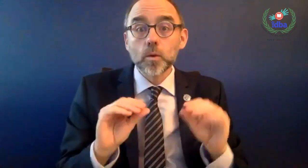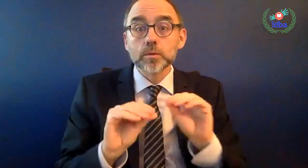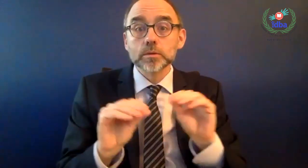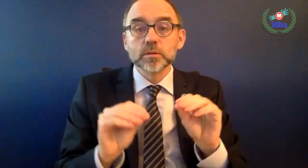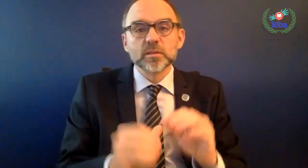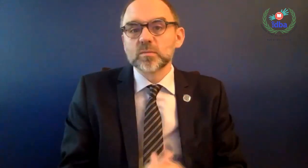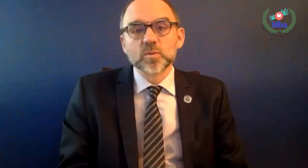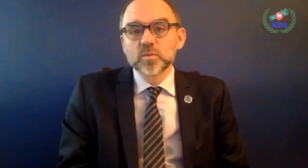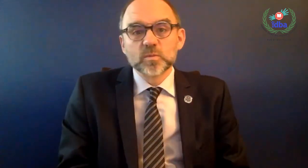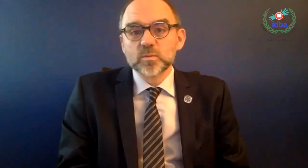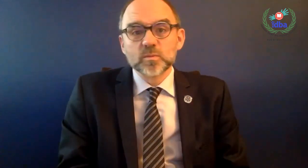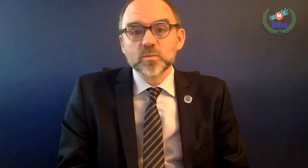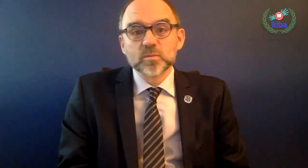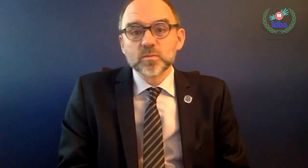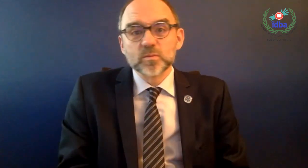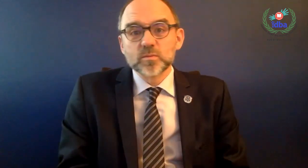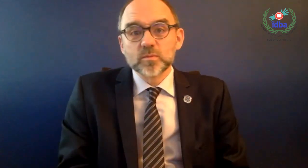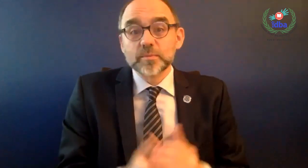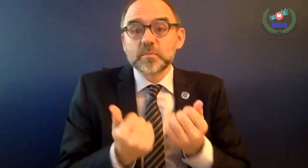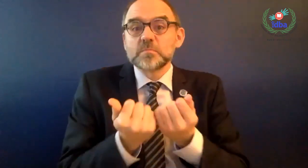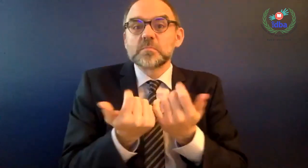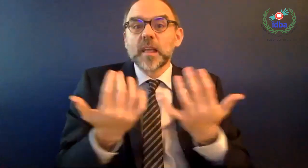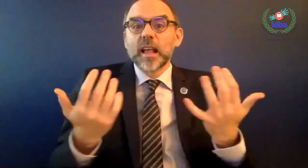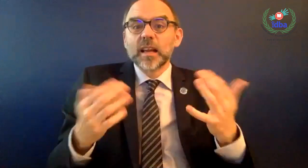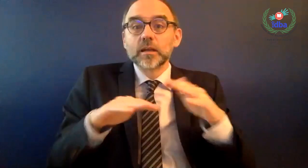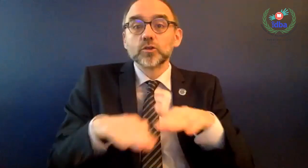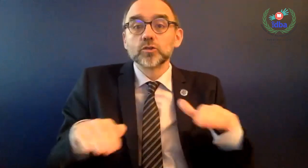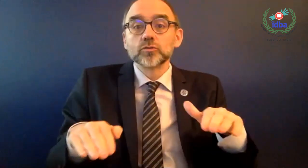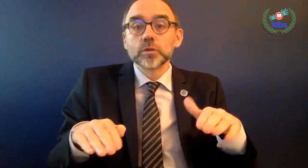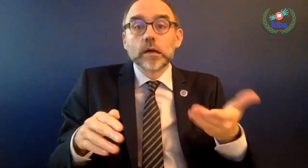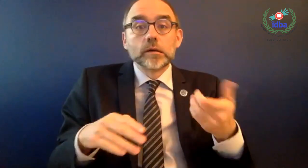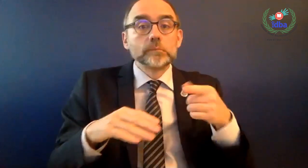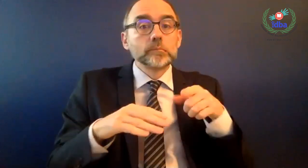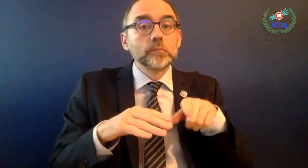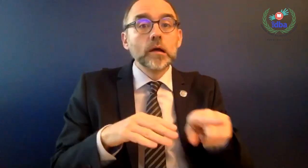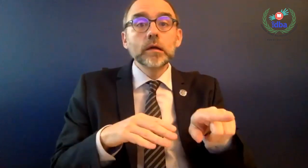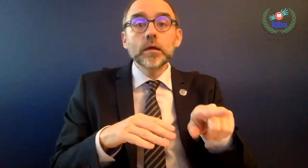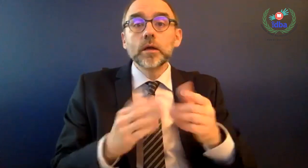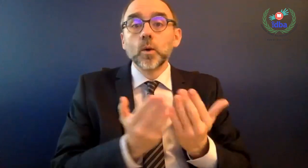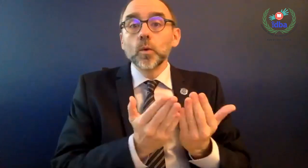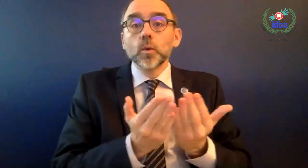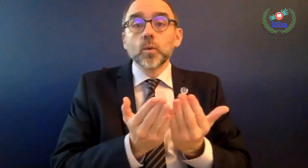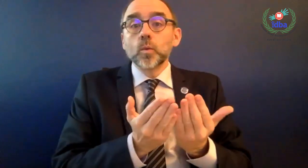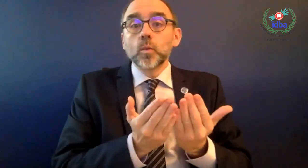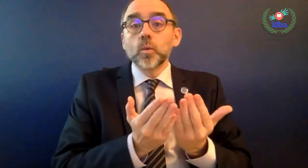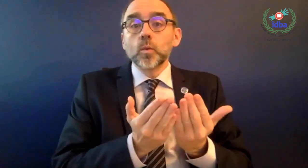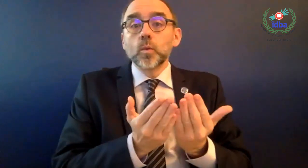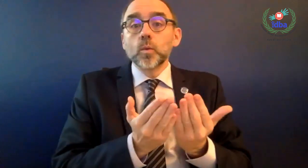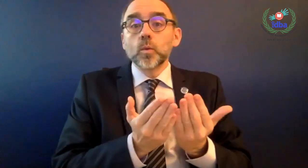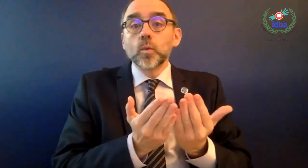Many children in the world do not really have the opportunity to get education through sign language. They